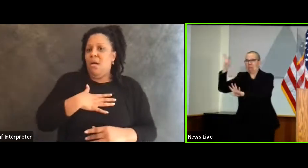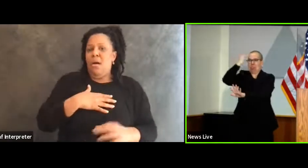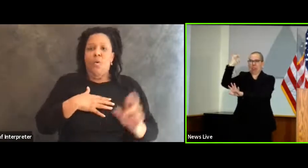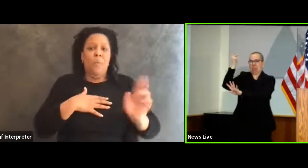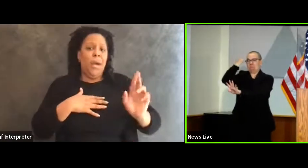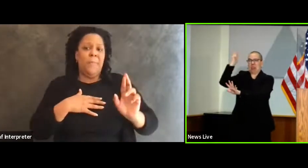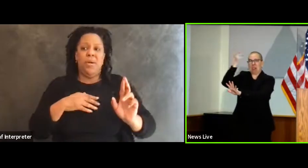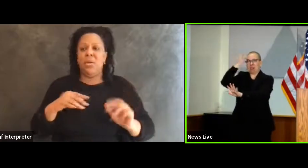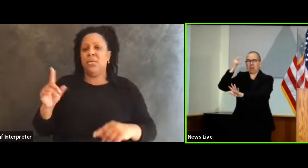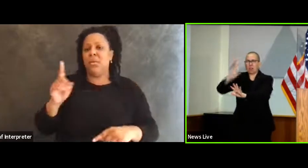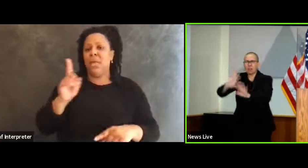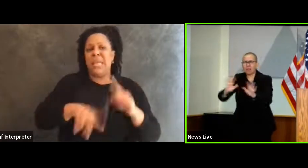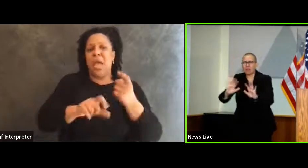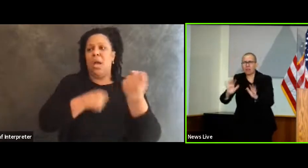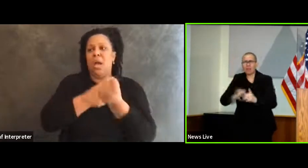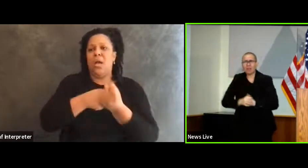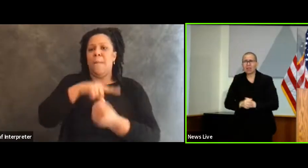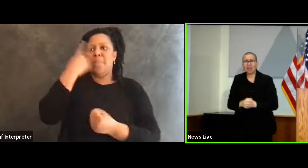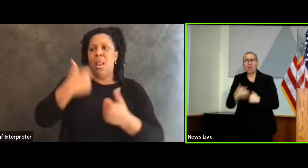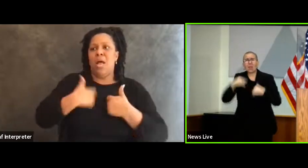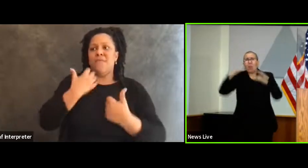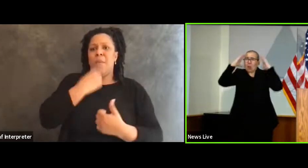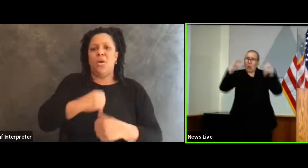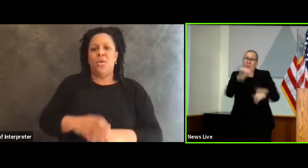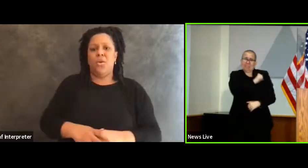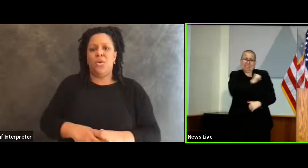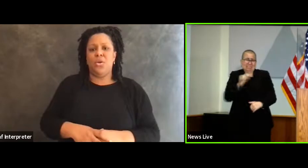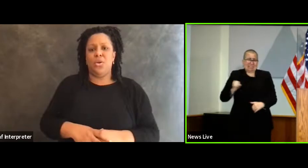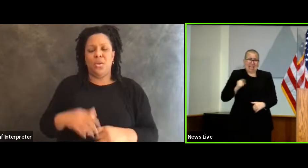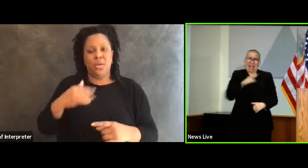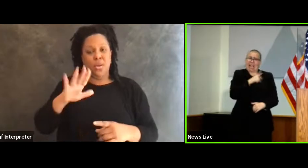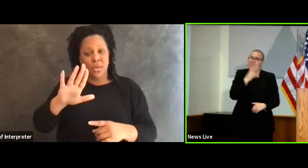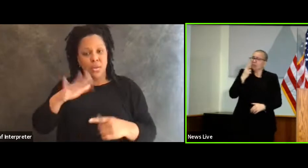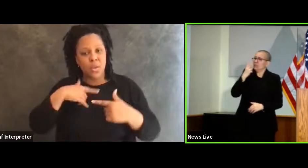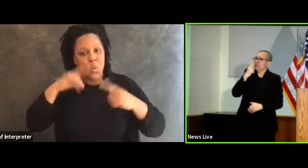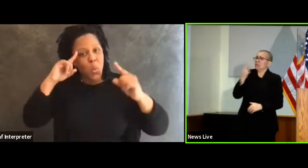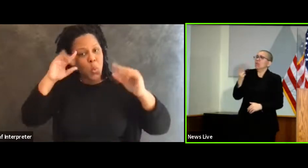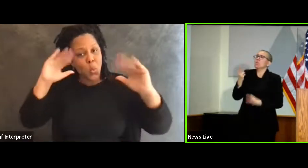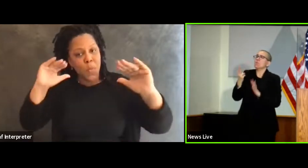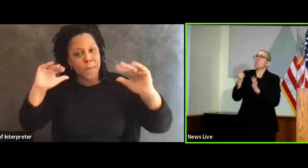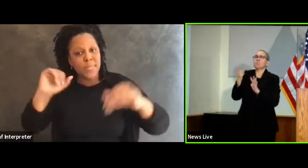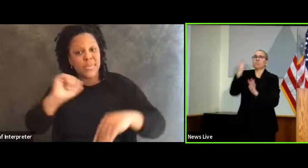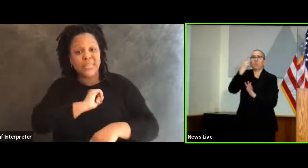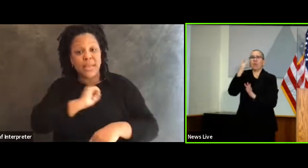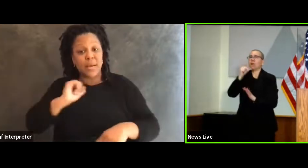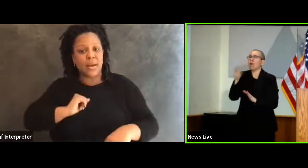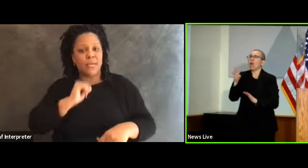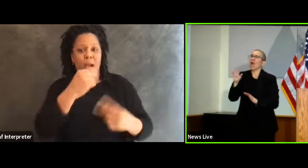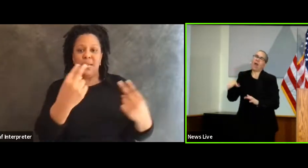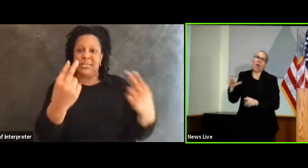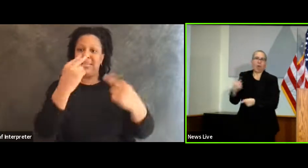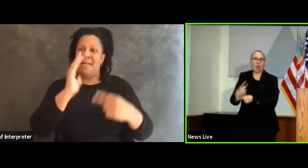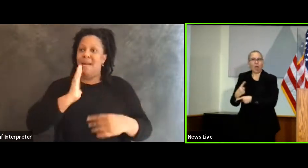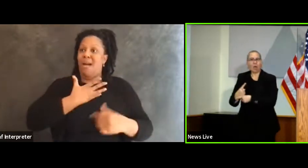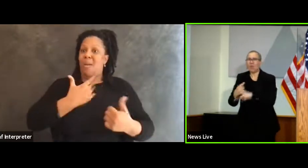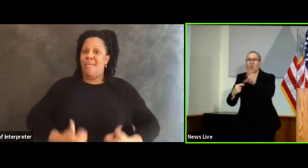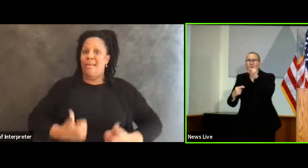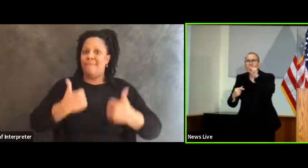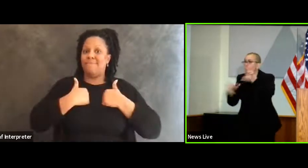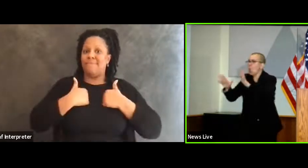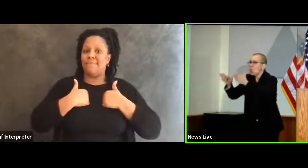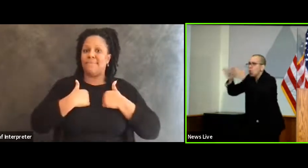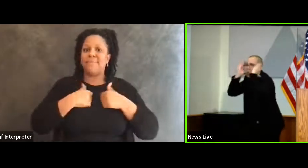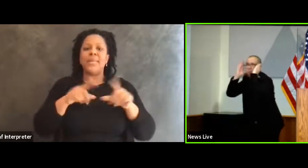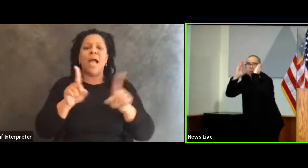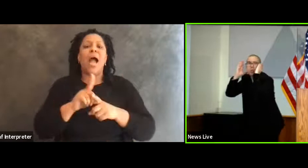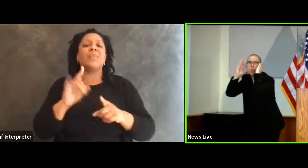I hope the Senate doesn't treat our lives like a bargaining chip. And I truly mean that. And I hope they're listening right now. But I